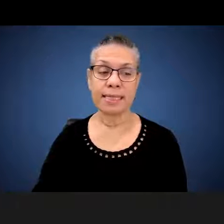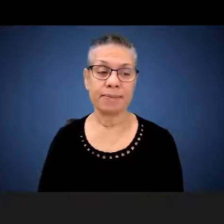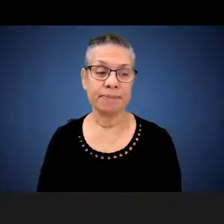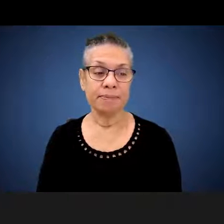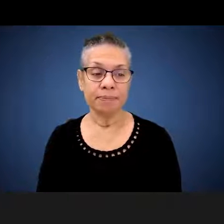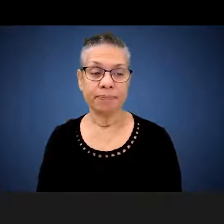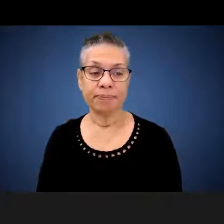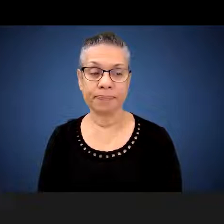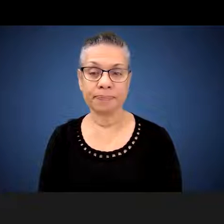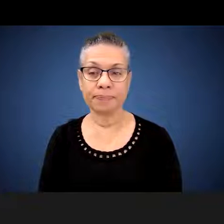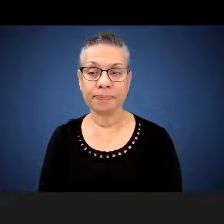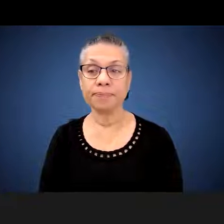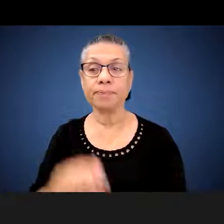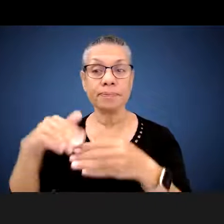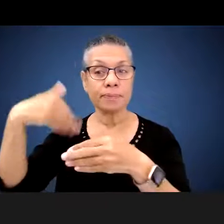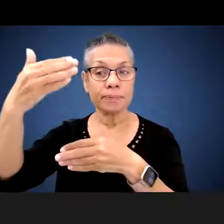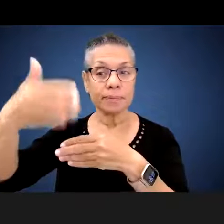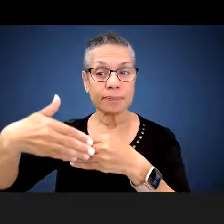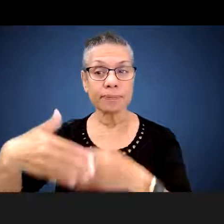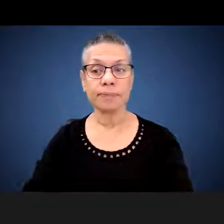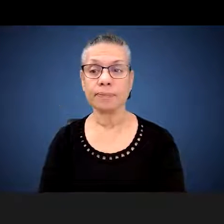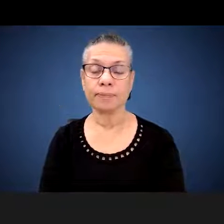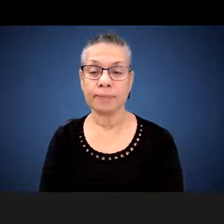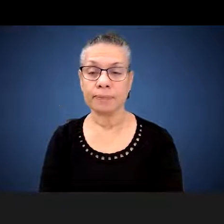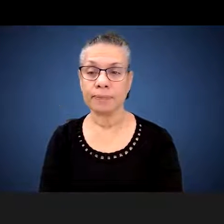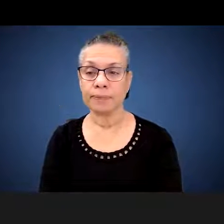So next slide, please, Val.